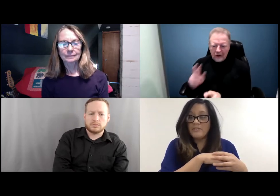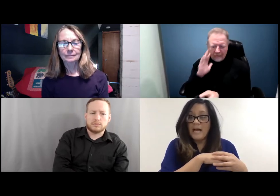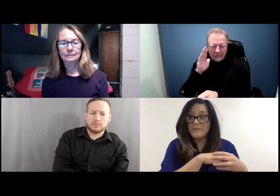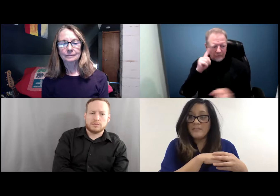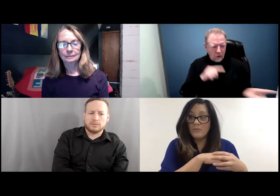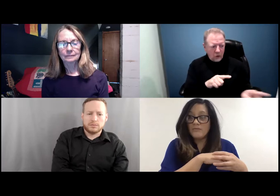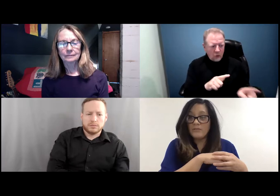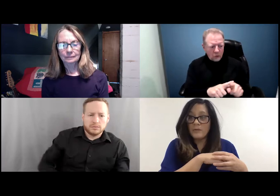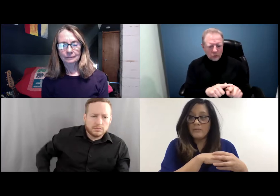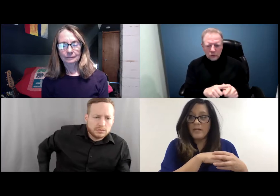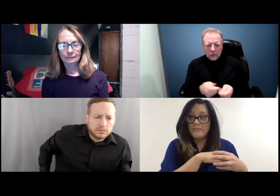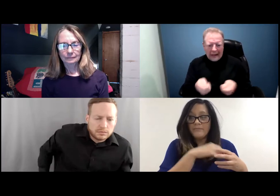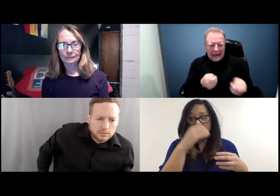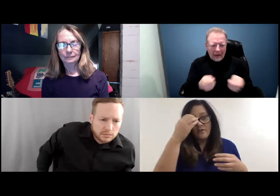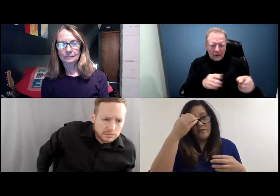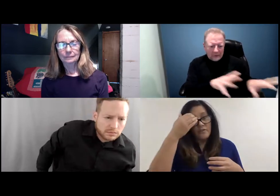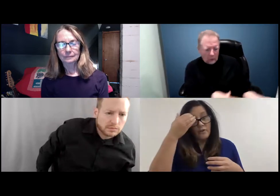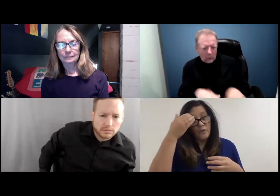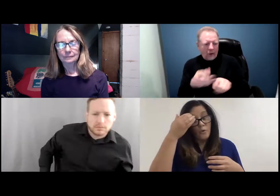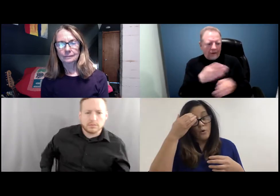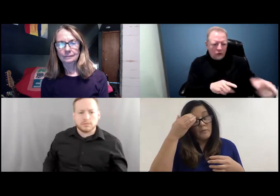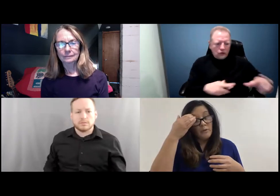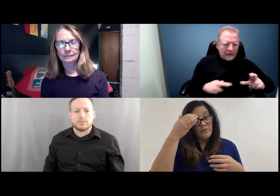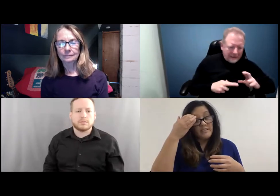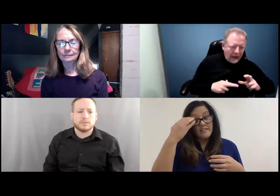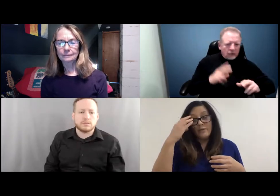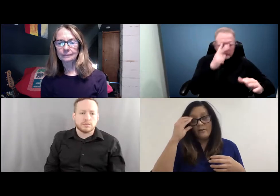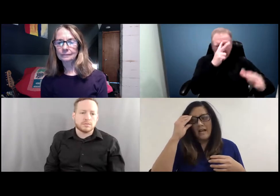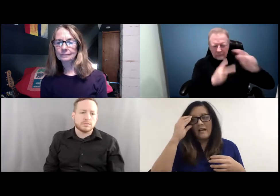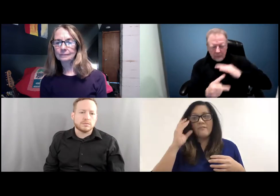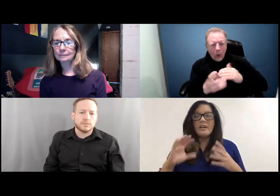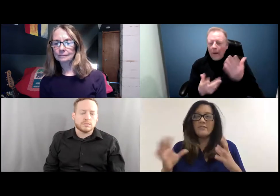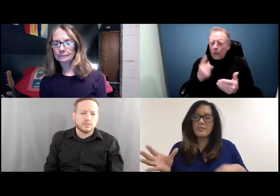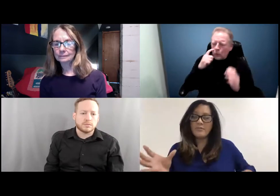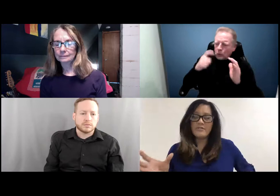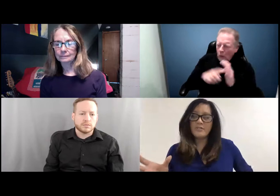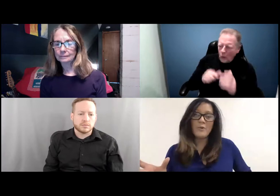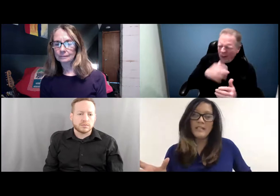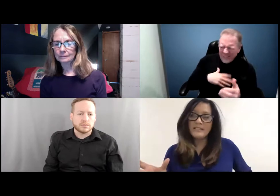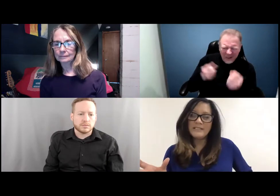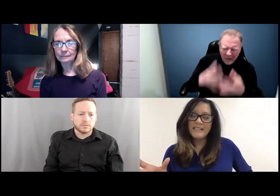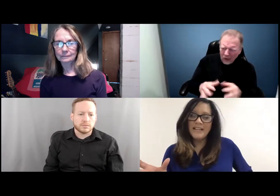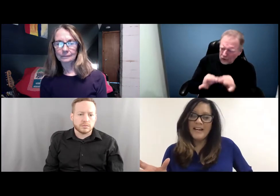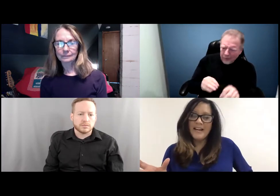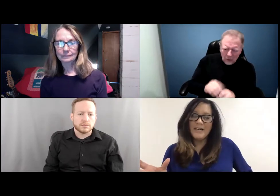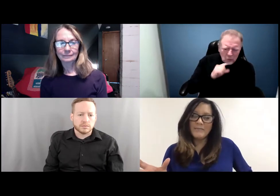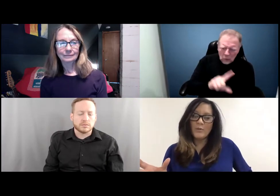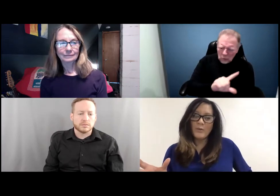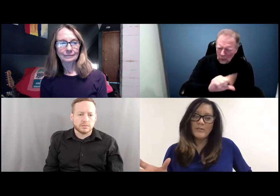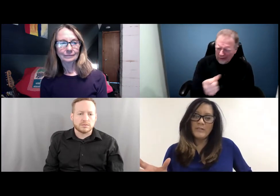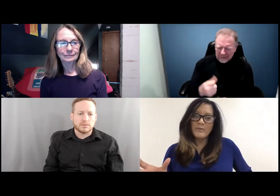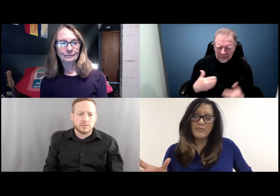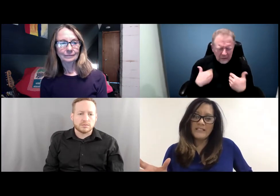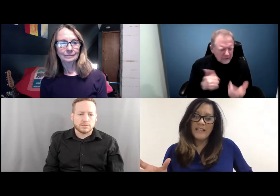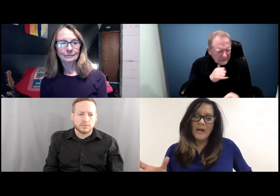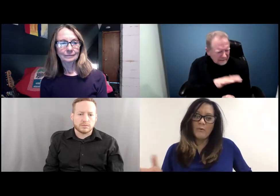of those gaps in the workforce pipeline. So, or maybe we're seeing that we don't have a lot of interpreters in their 20s. So what are we